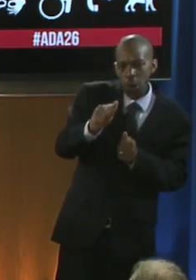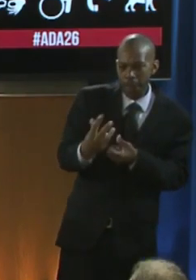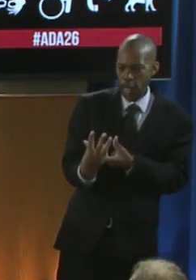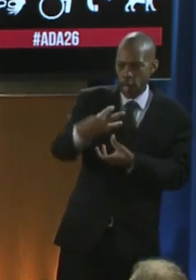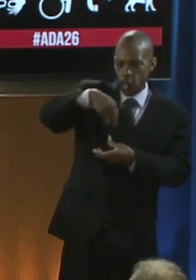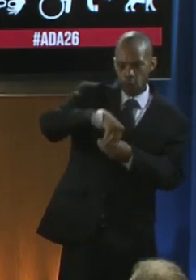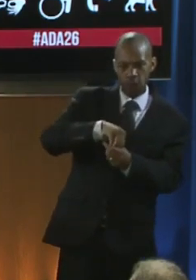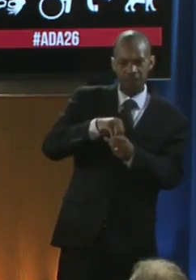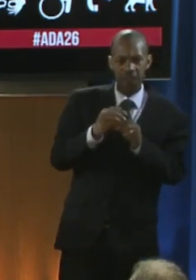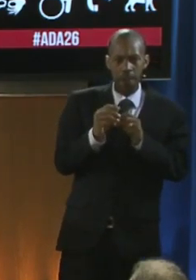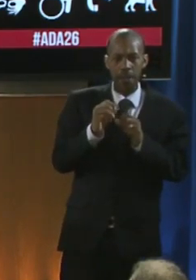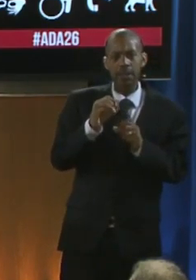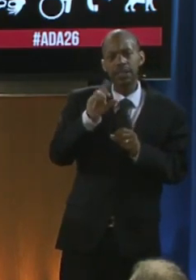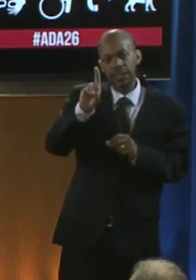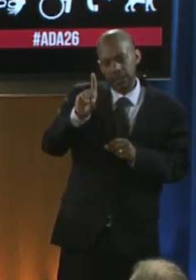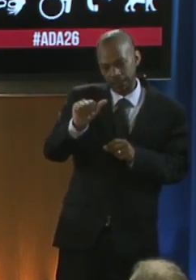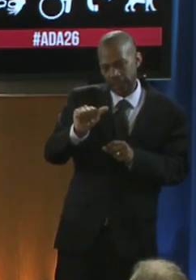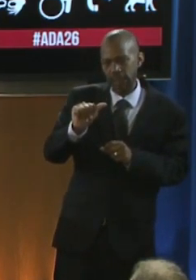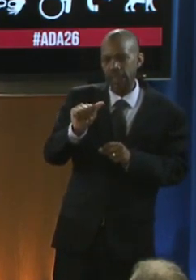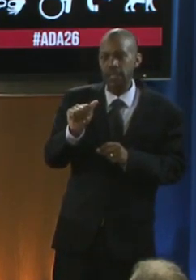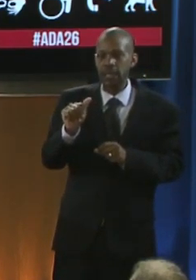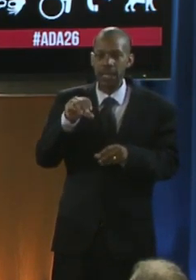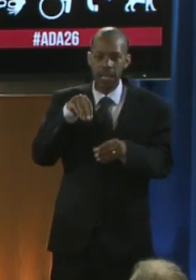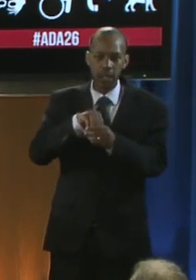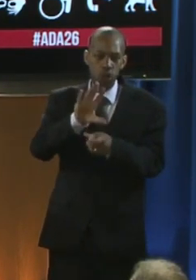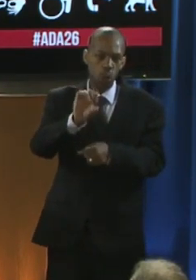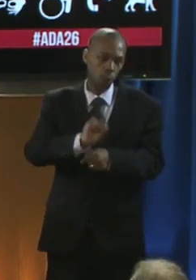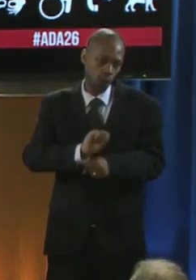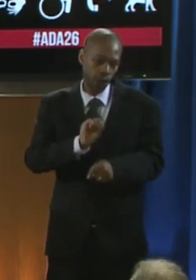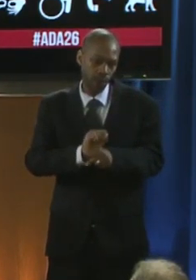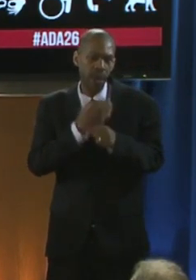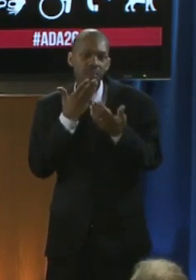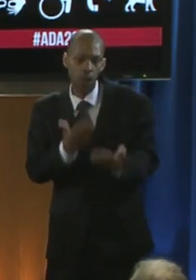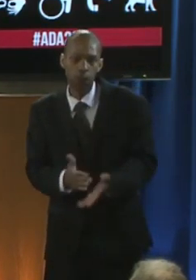of disability in your work. Thank you.